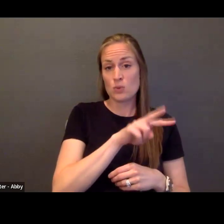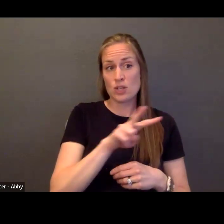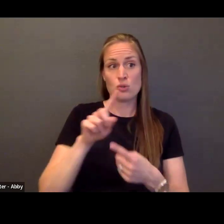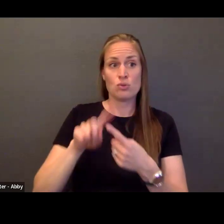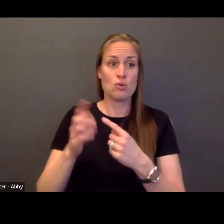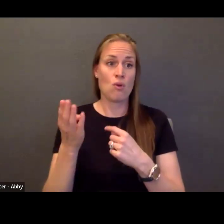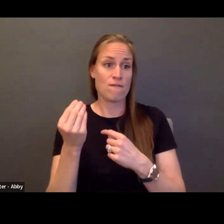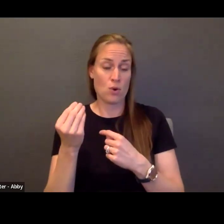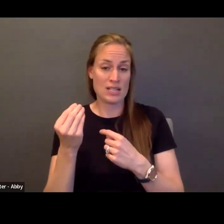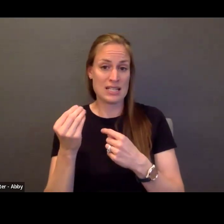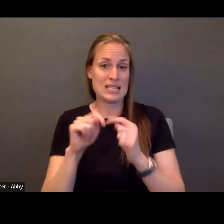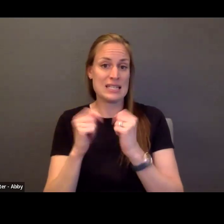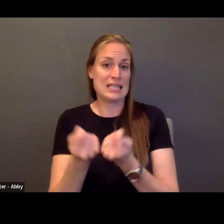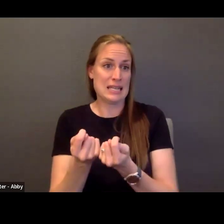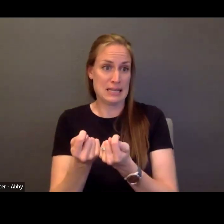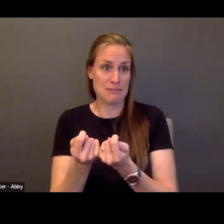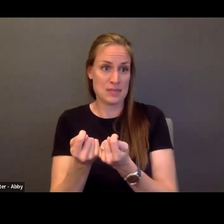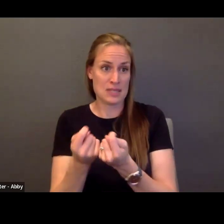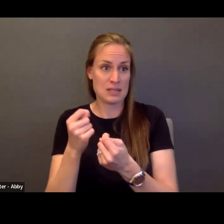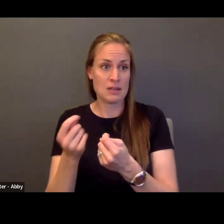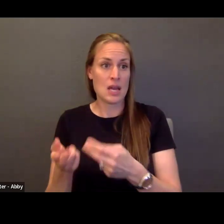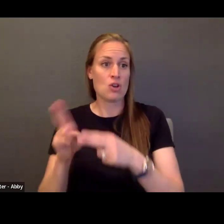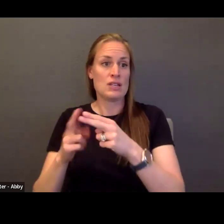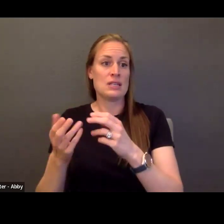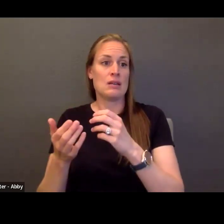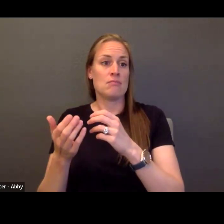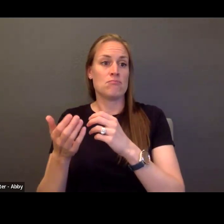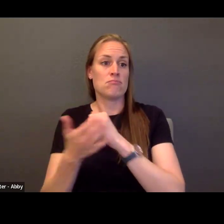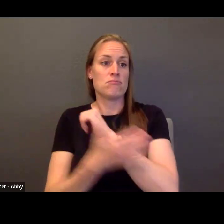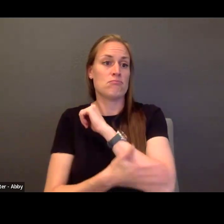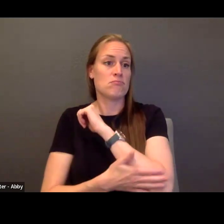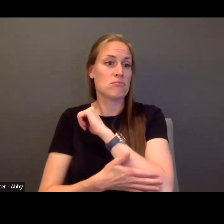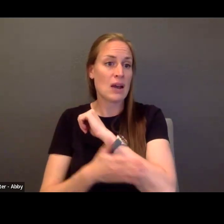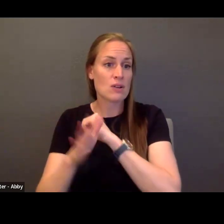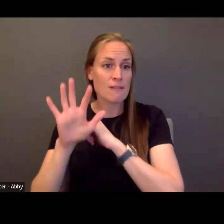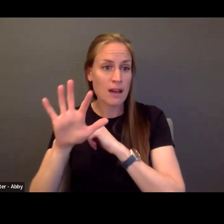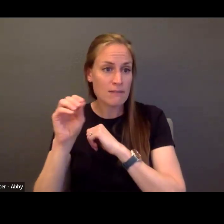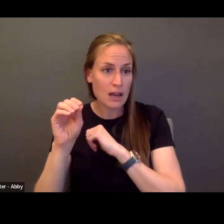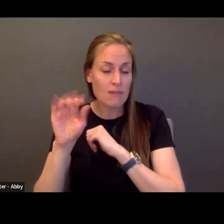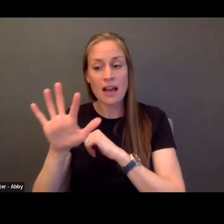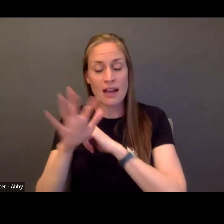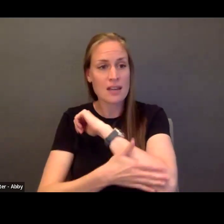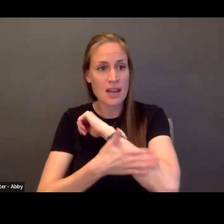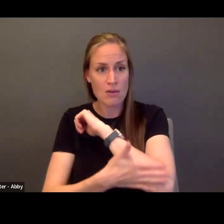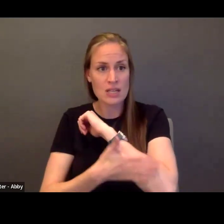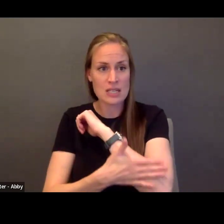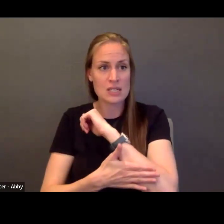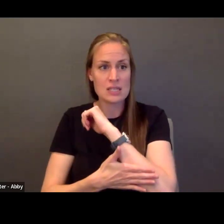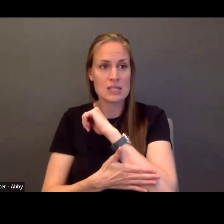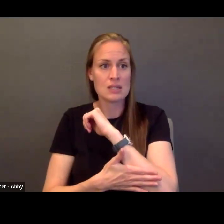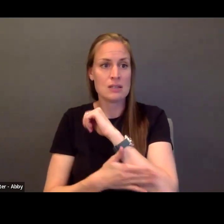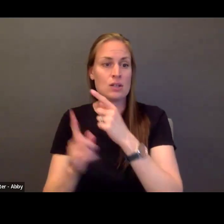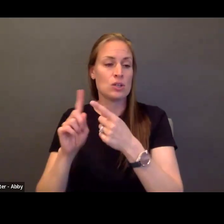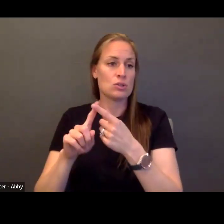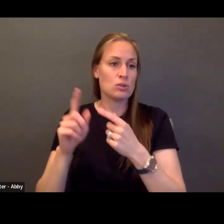counties. And HCA successfully obtained a state plan amendment that removes the former 14-day limit on in-home